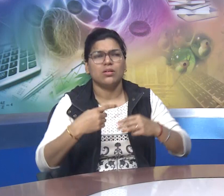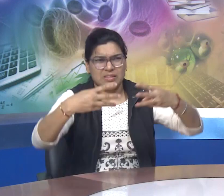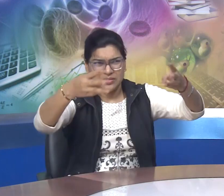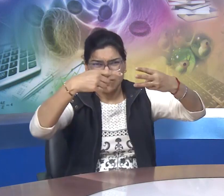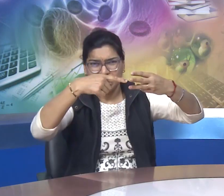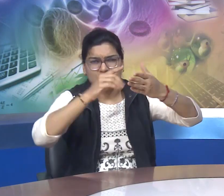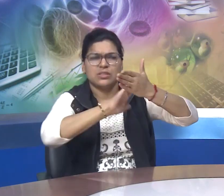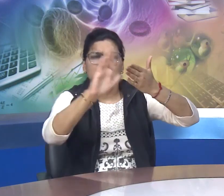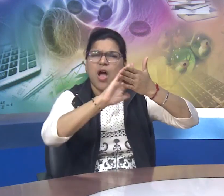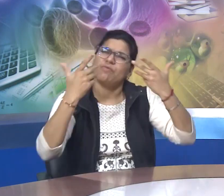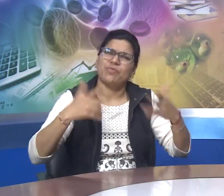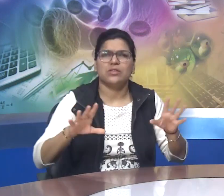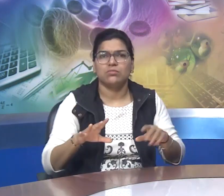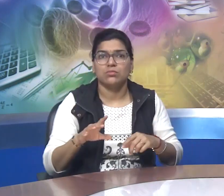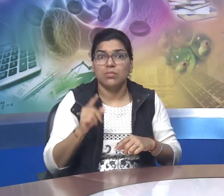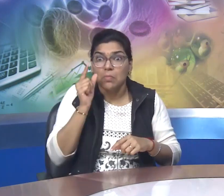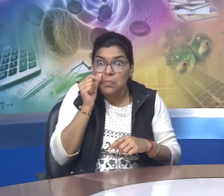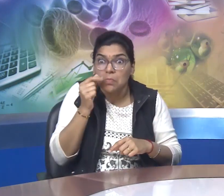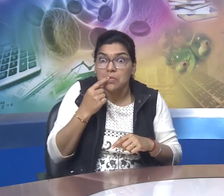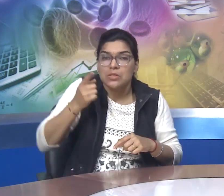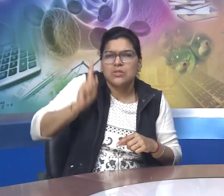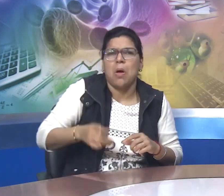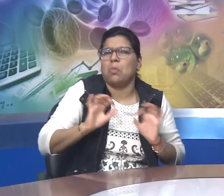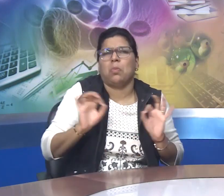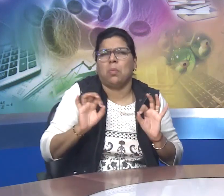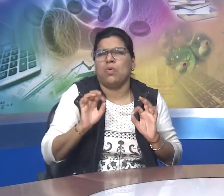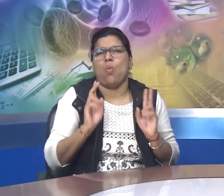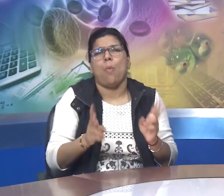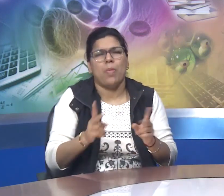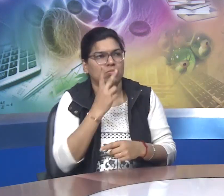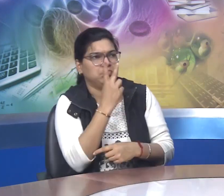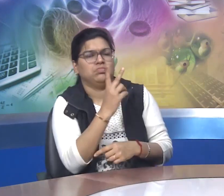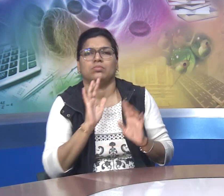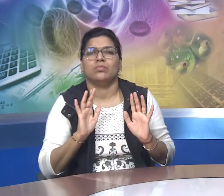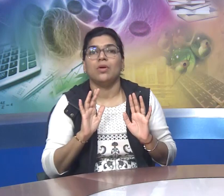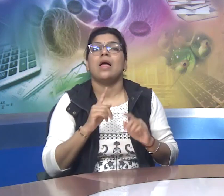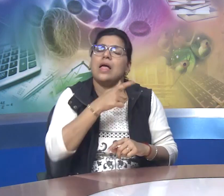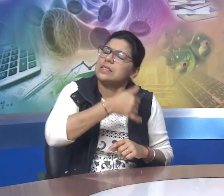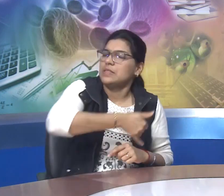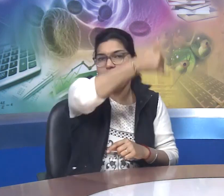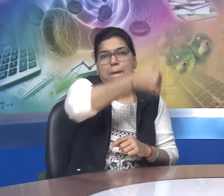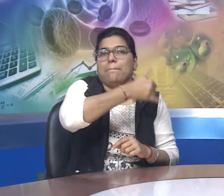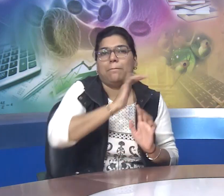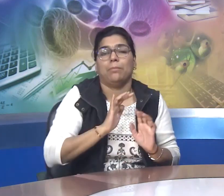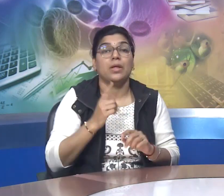But it doesn't mention who it is, a boy or a girl. If you all want to